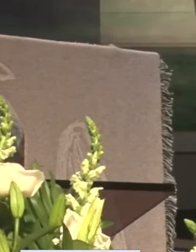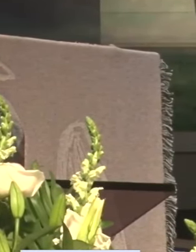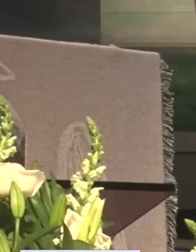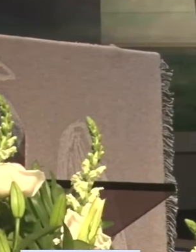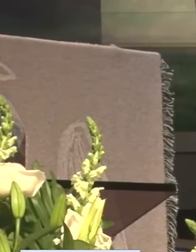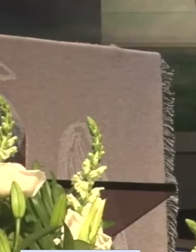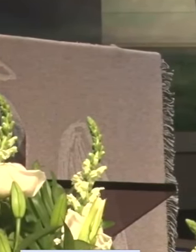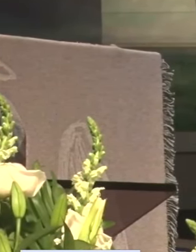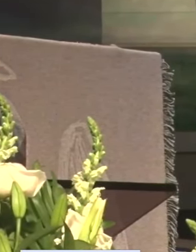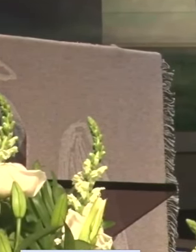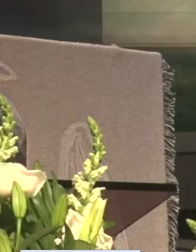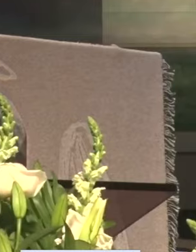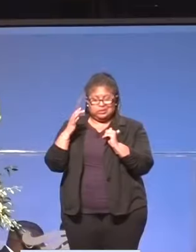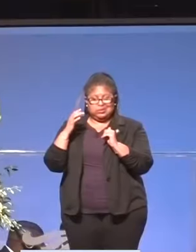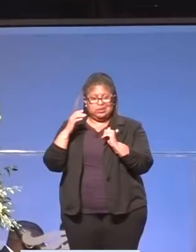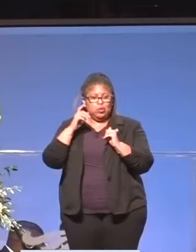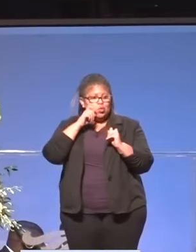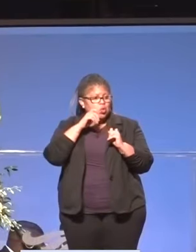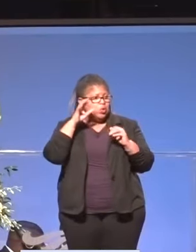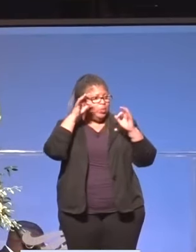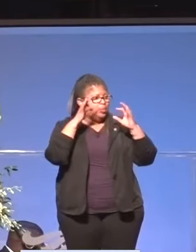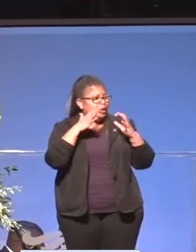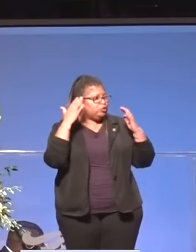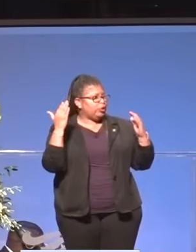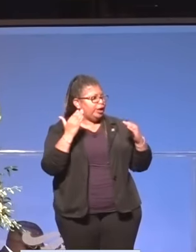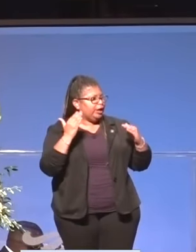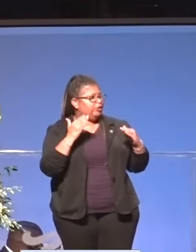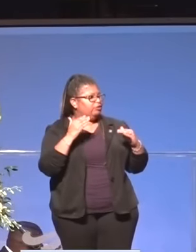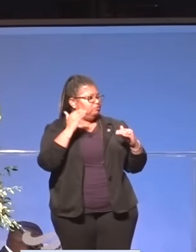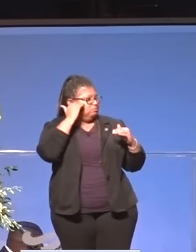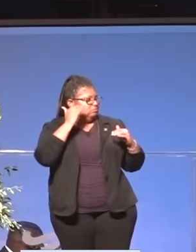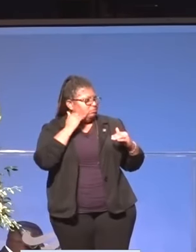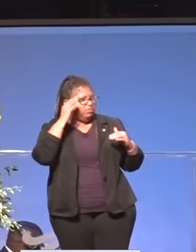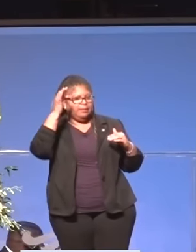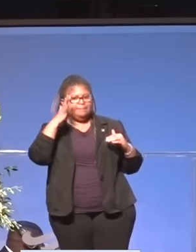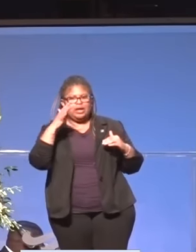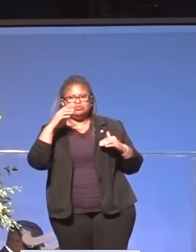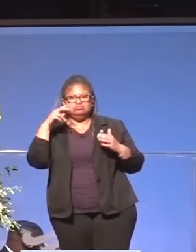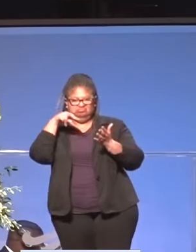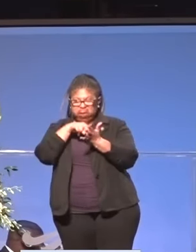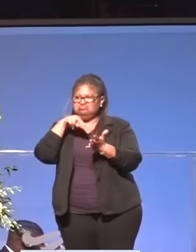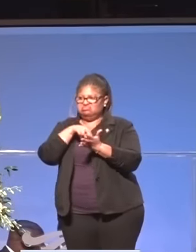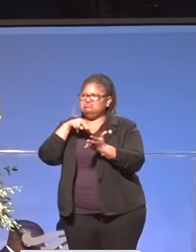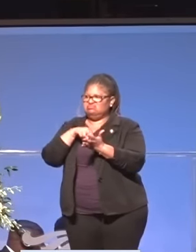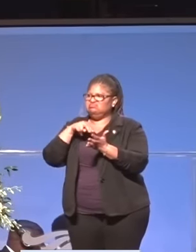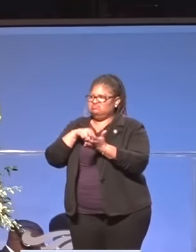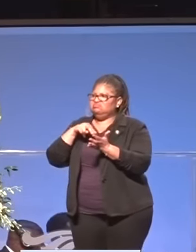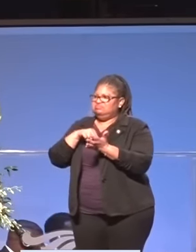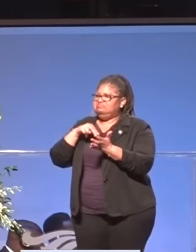pastors and preachers in the congregation to stand. Those of you who are pastors and preachers.